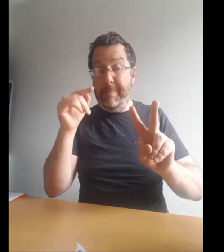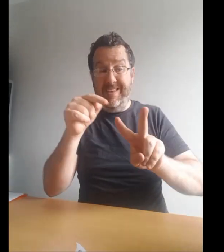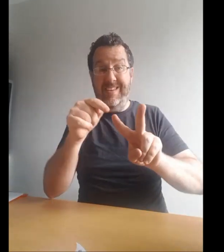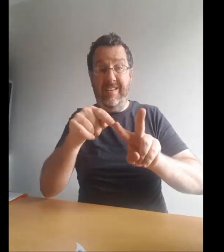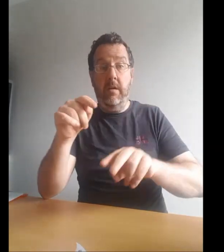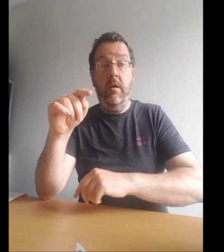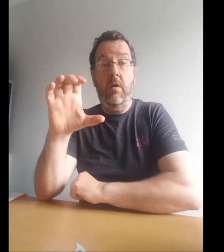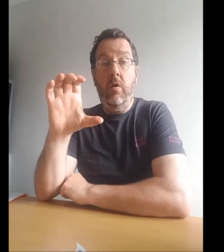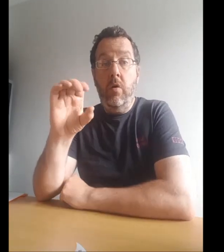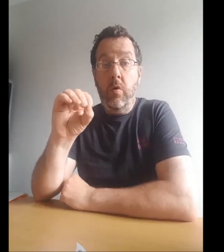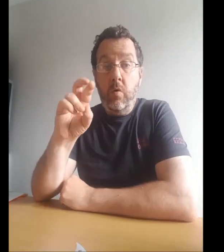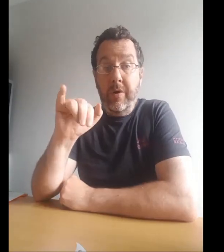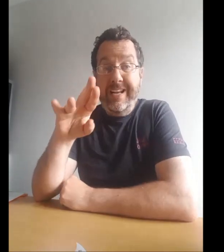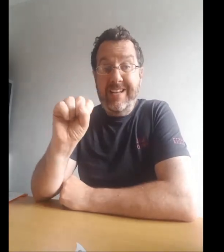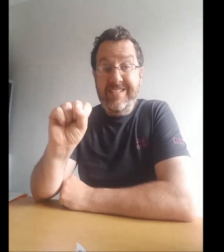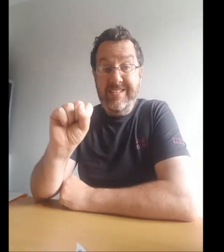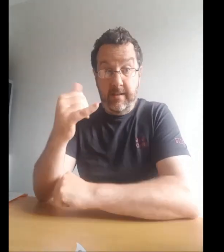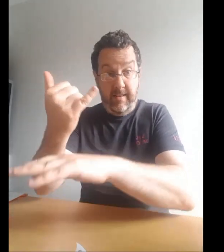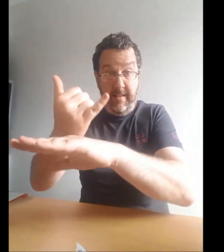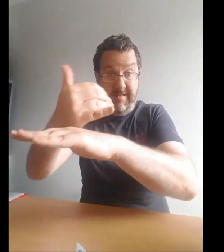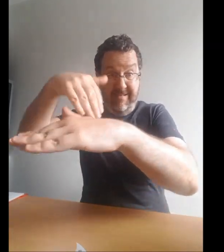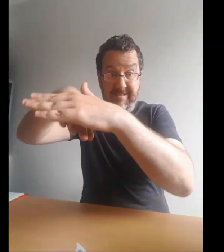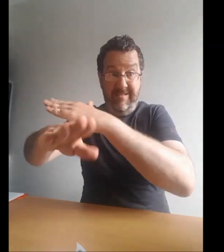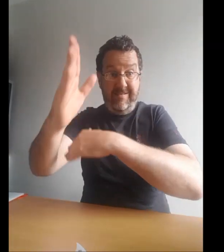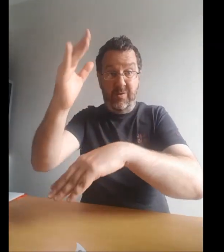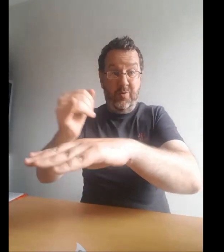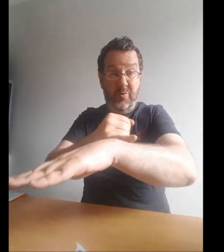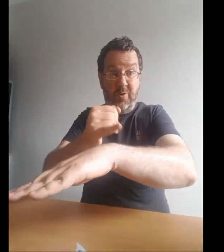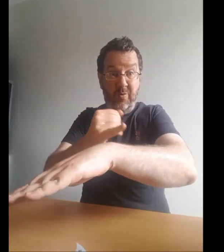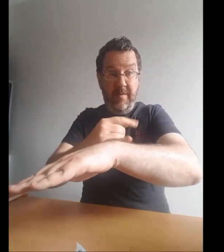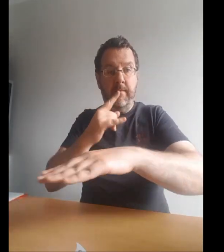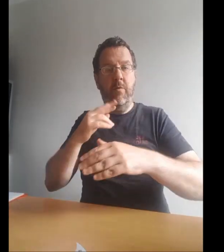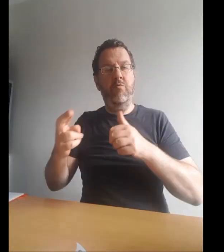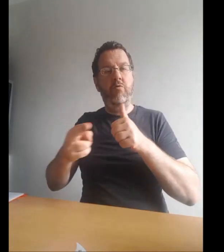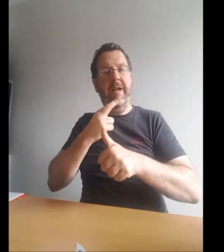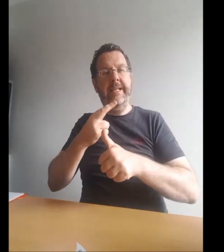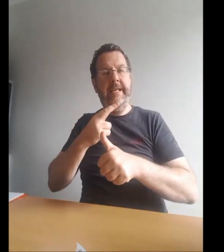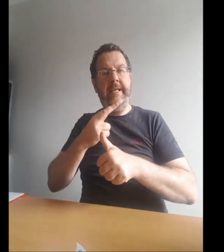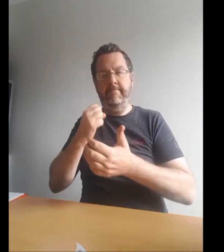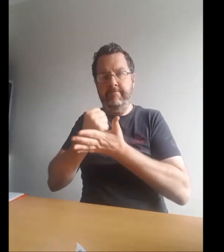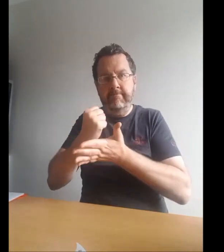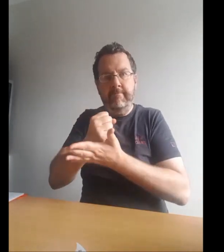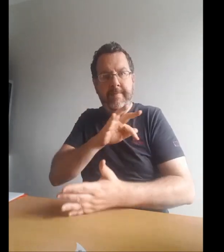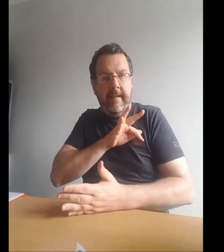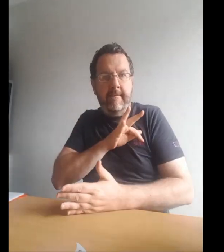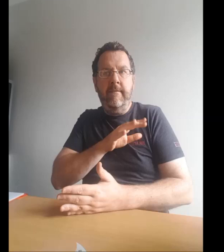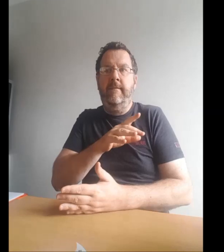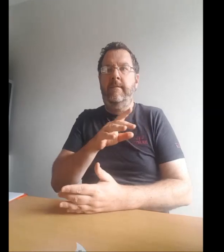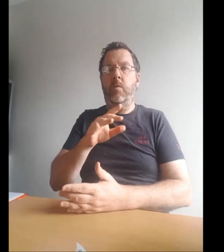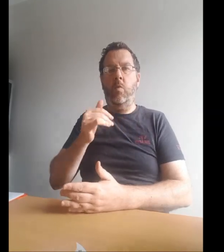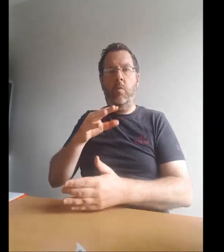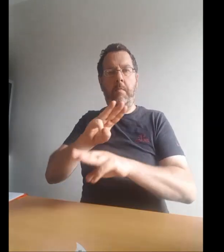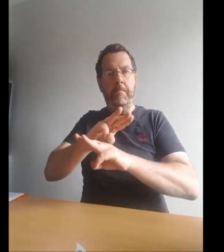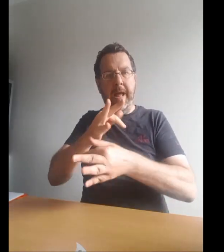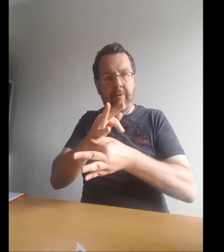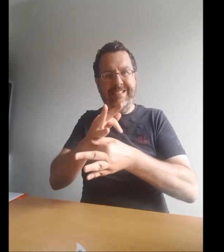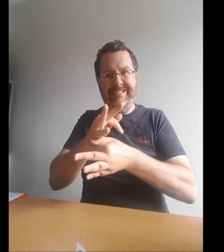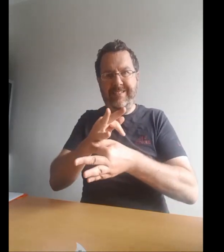deaf. So that's a possibility, because Cornelius hadn't entered school yet. There's also the possibility that Cornelius, even before school,